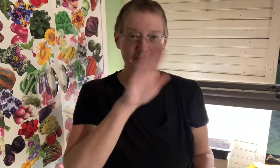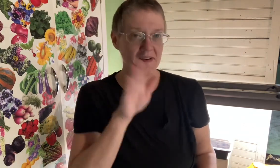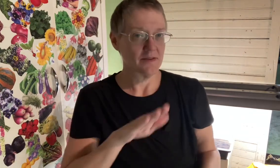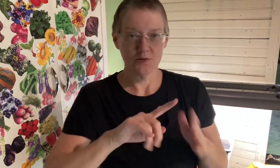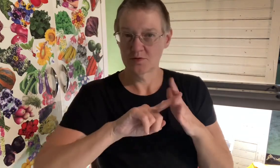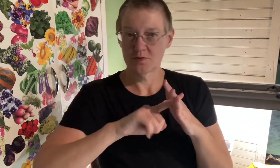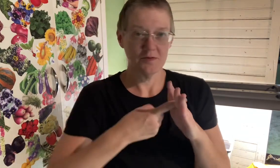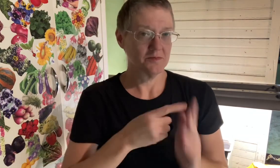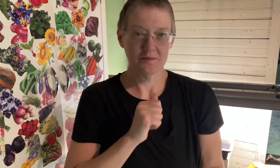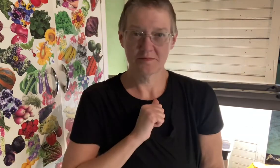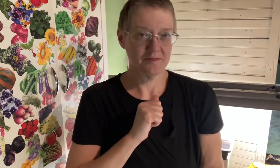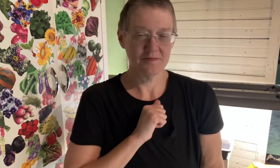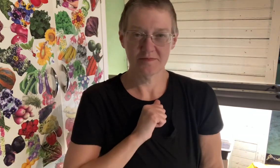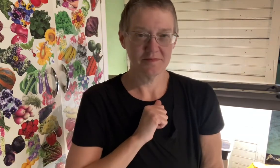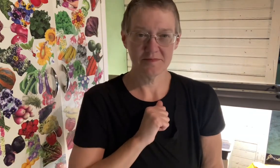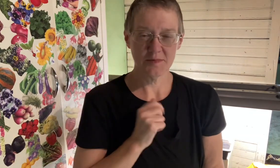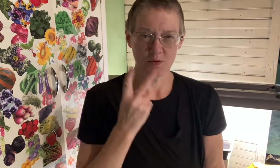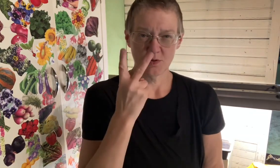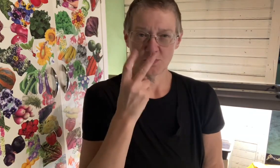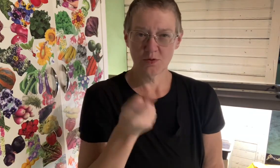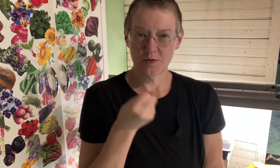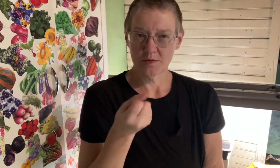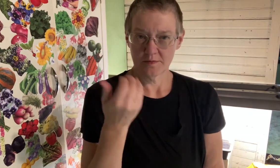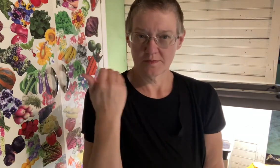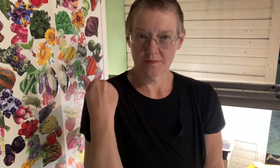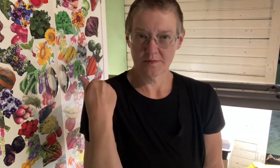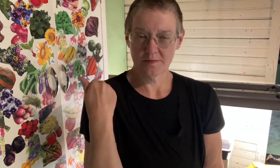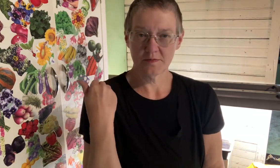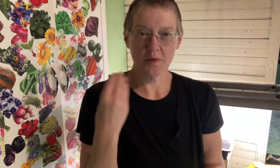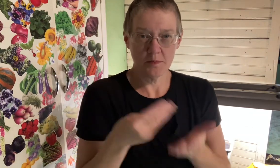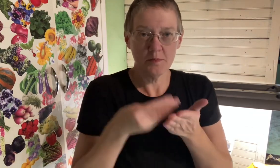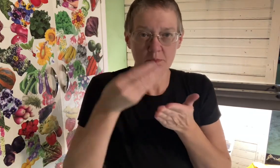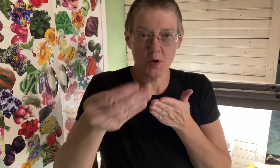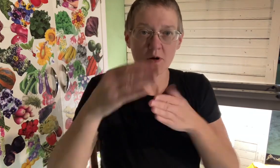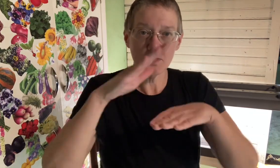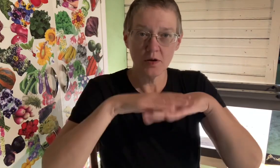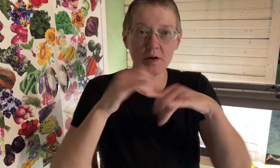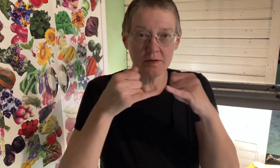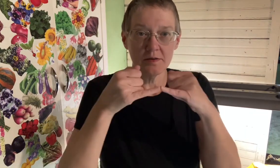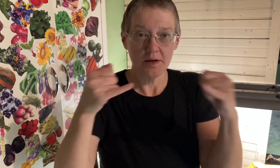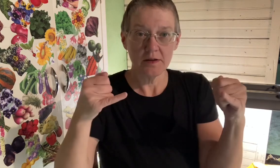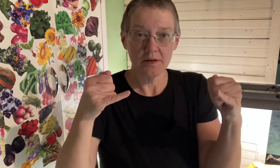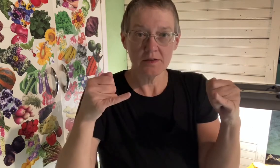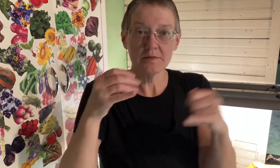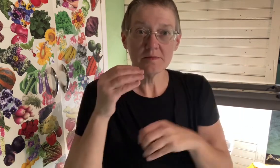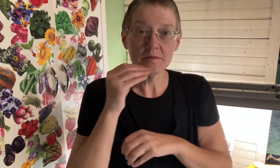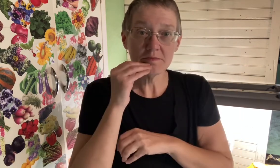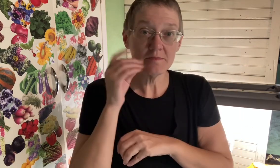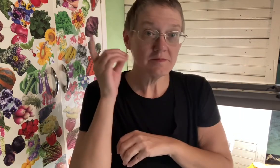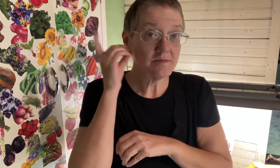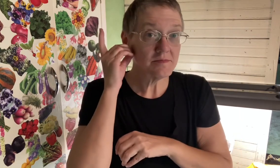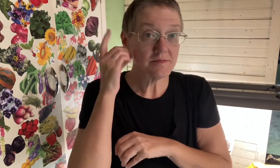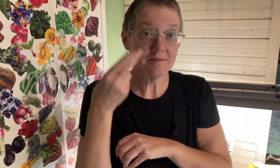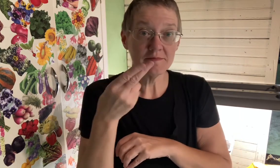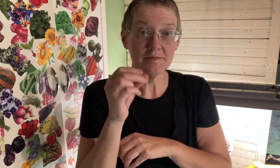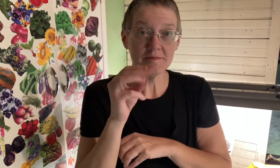Now, I've never grown these from seed before. 2 years ago, I bought some plants online through Home